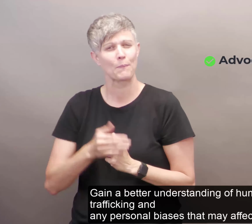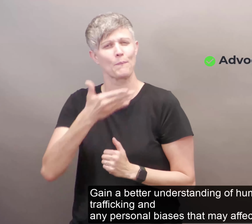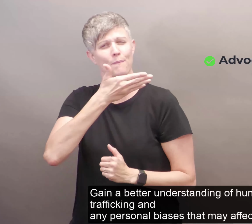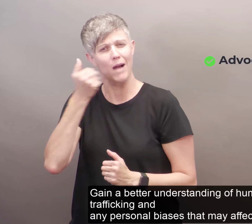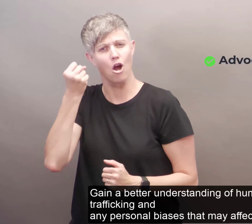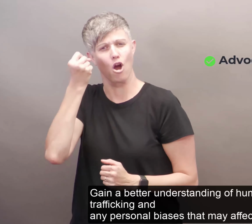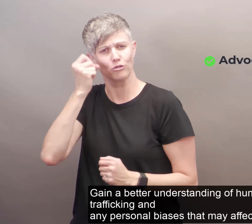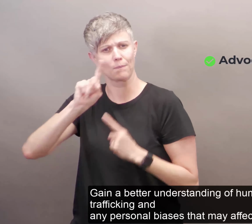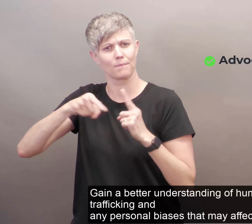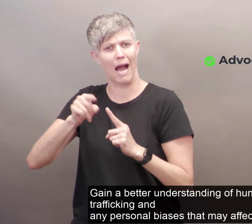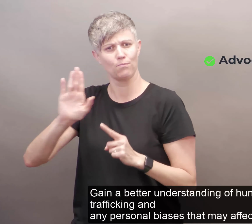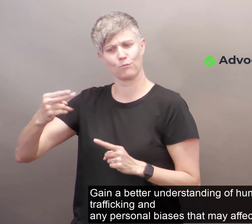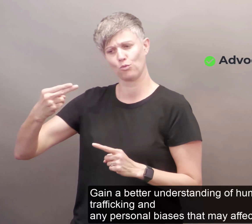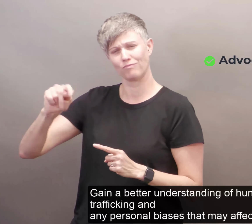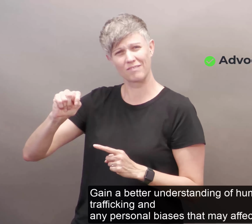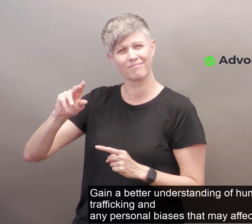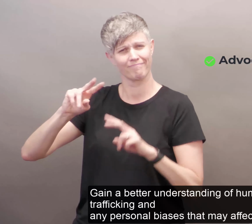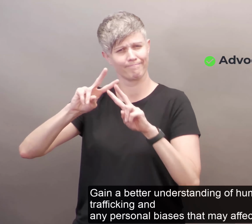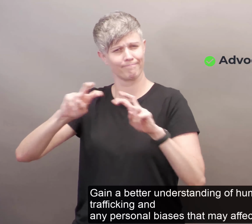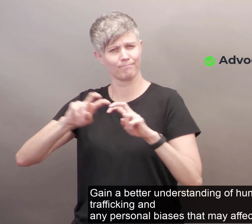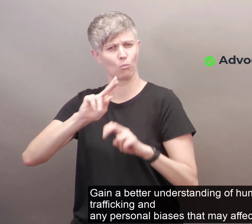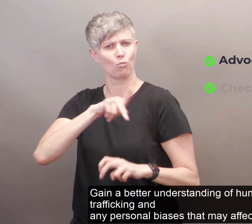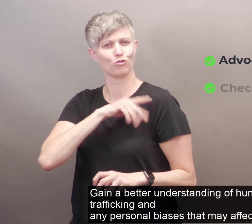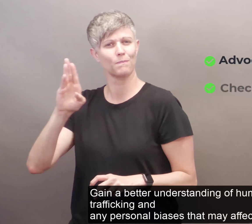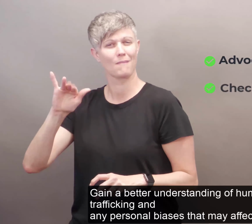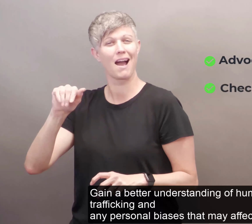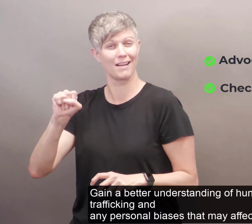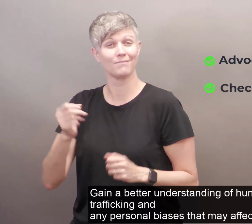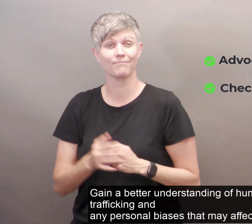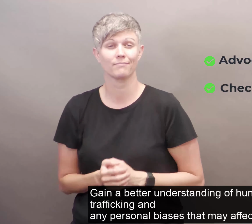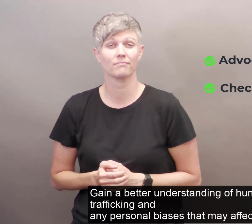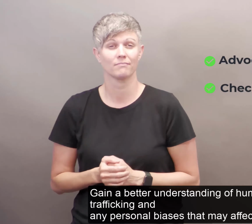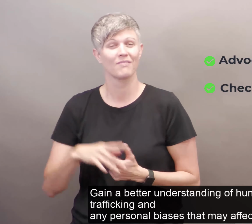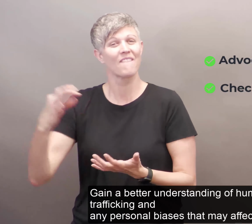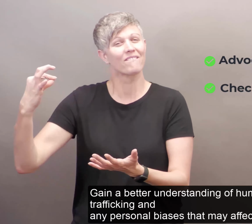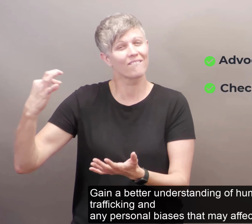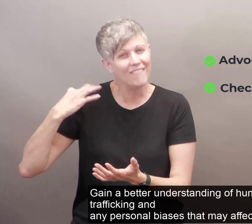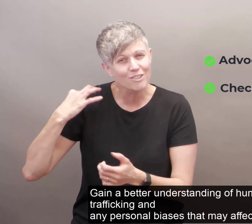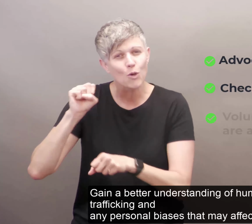curricula. Gain a better understanding of human trafficking and any personal biases that may affect your work.